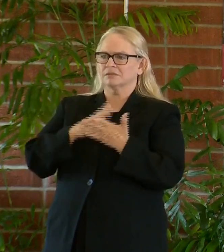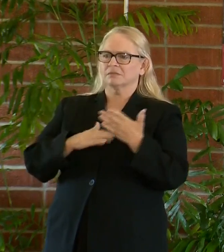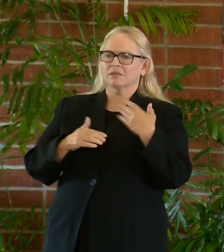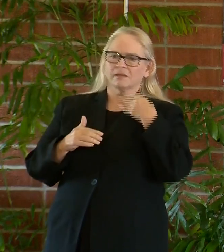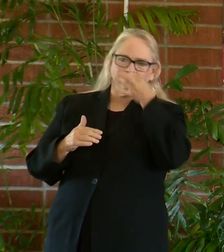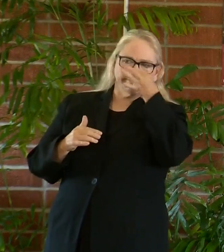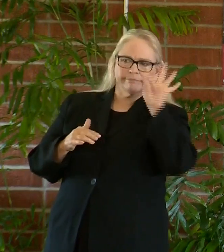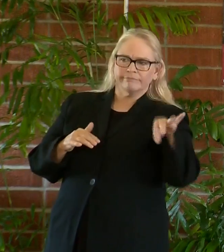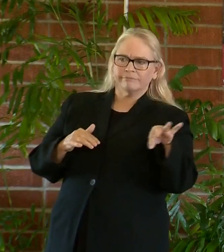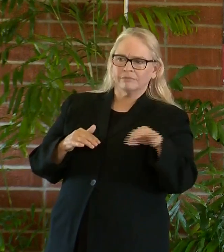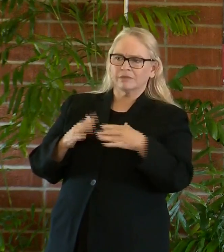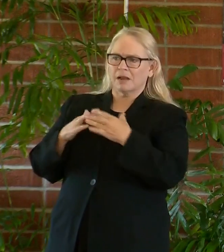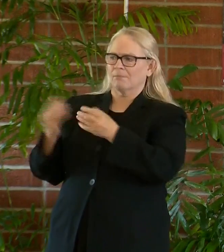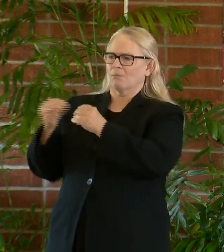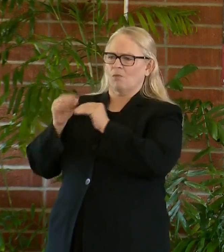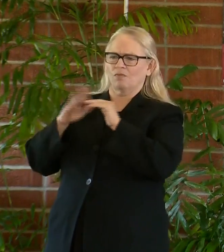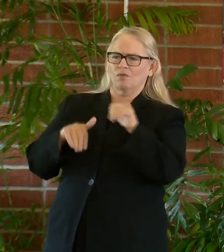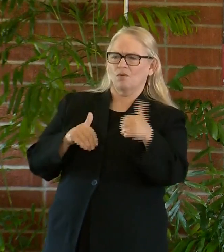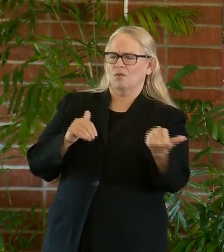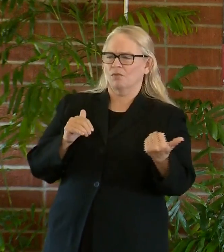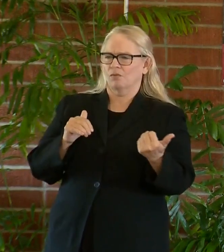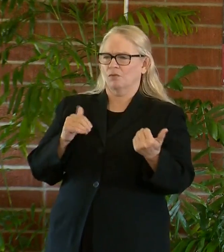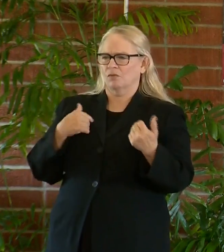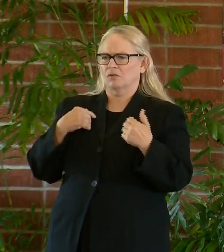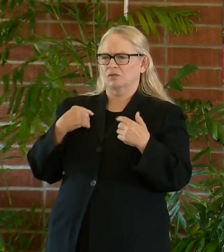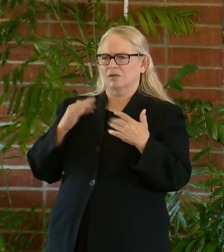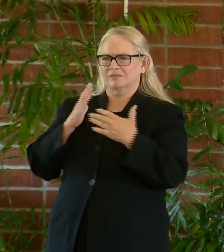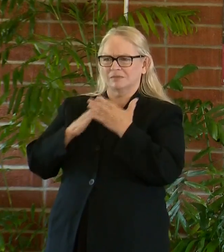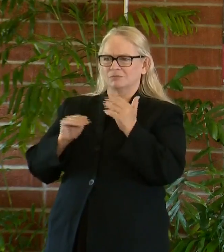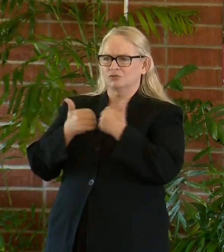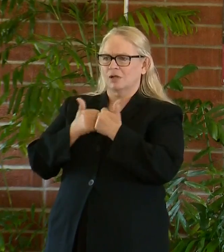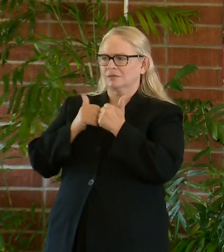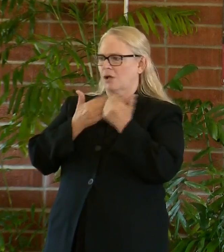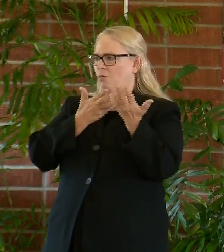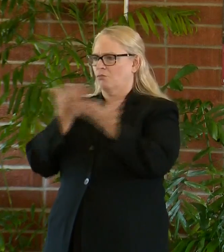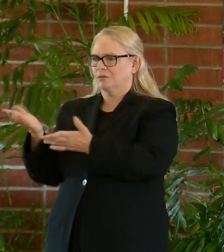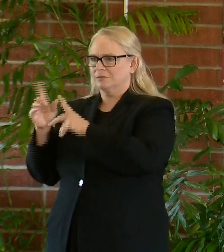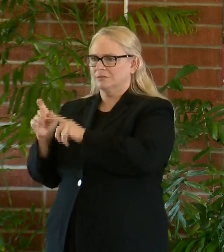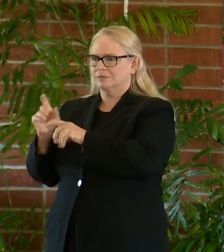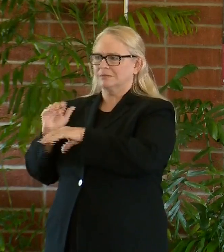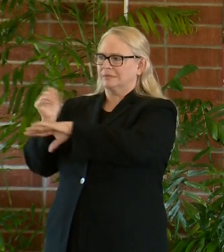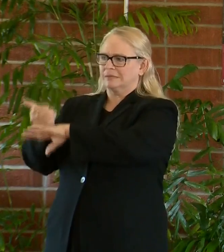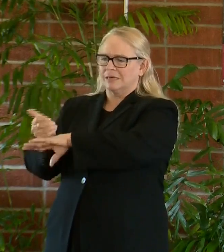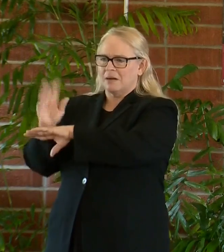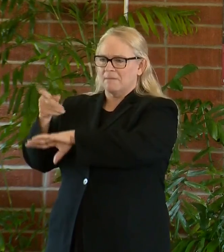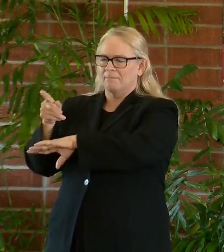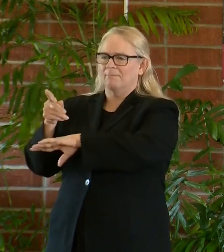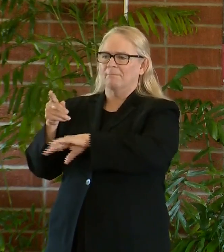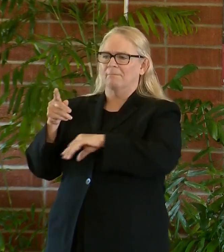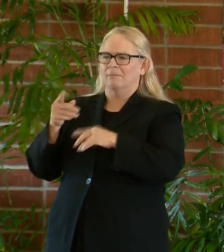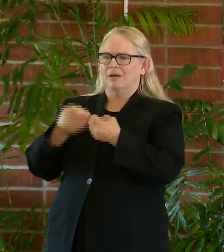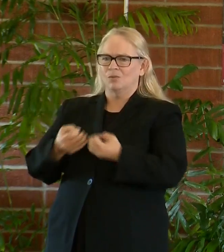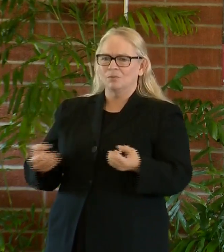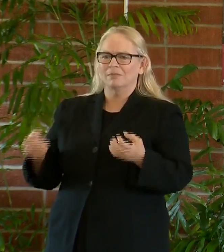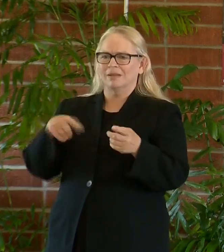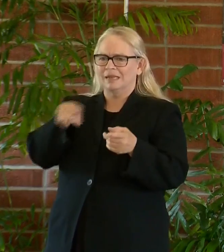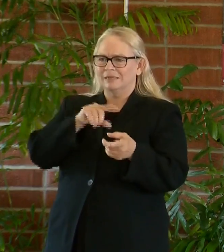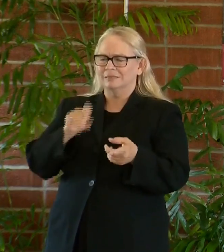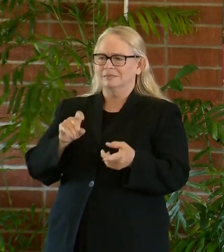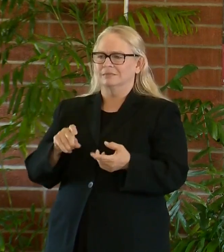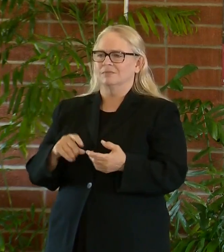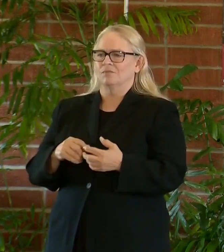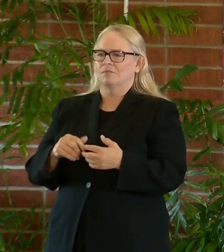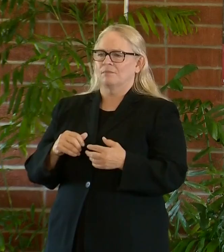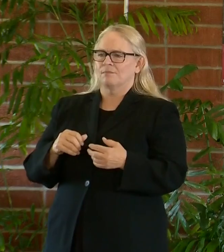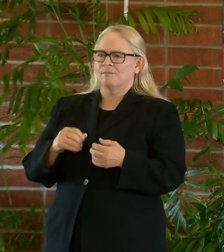with supplies, again, viral media, transport media, issues related to reagents, other related issues that continue